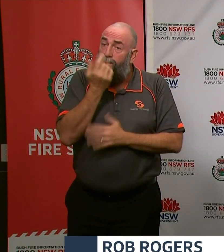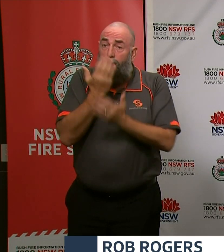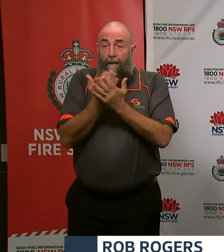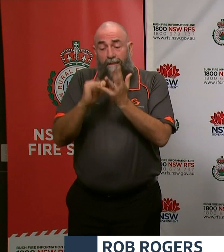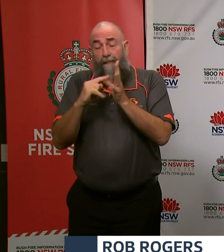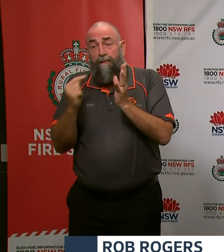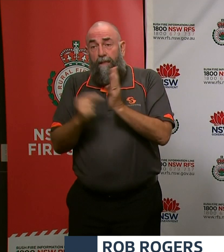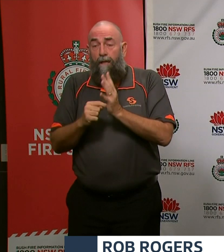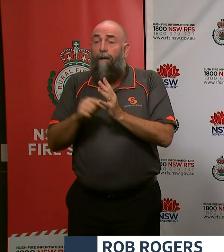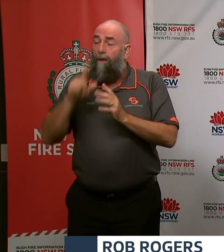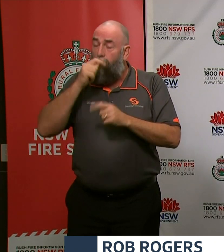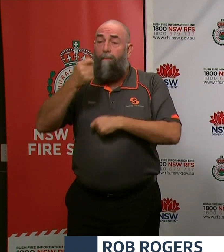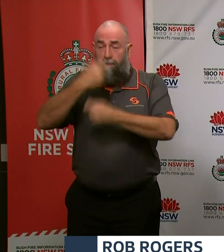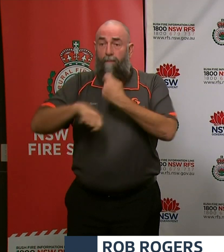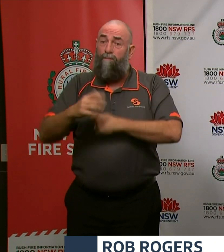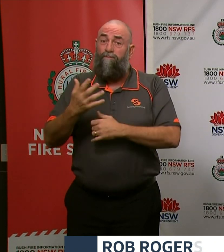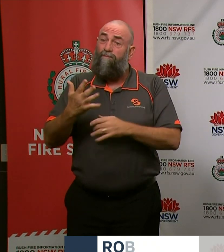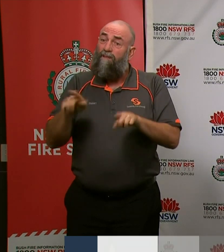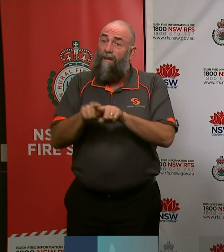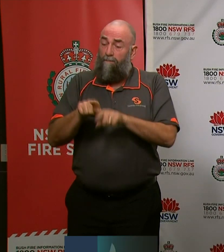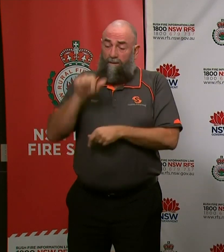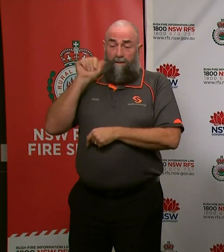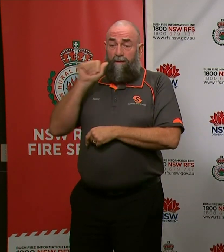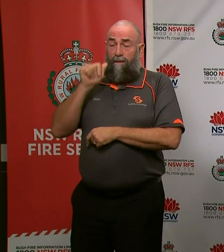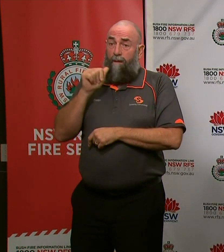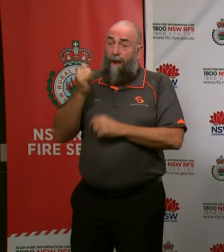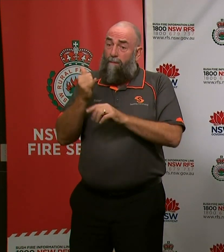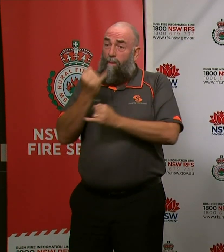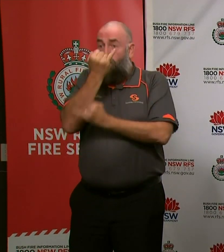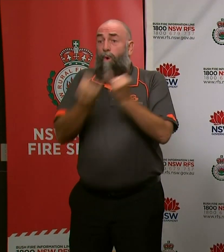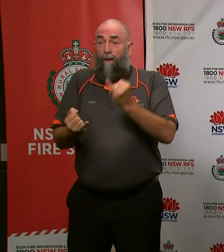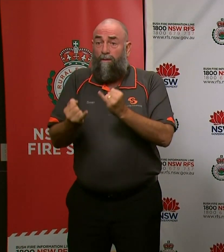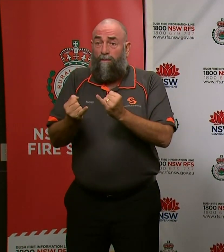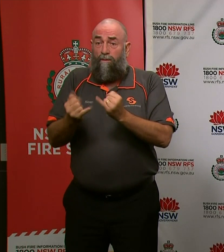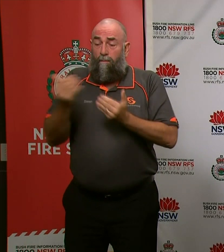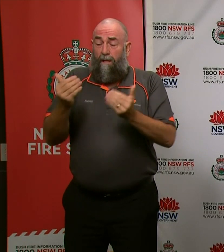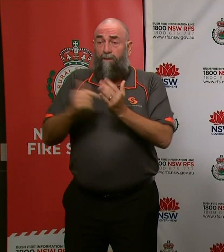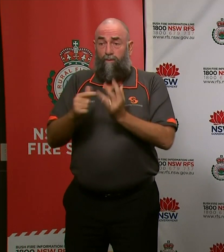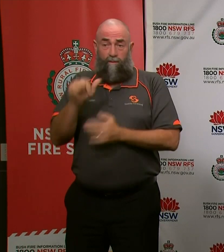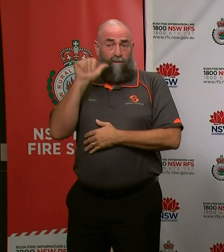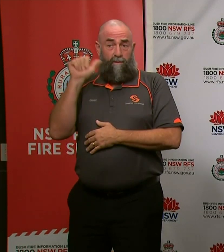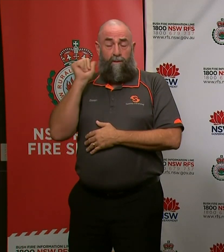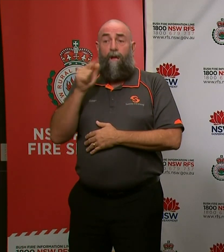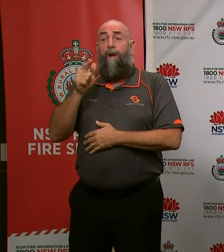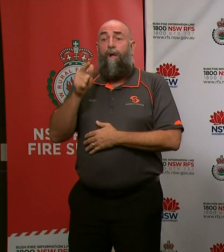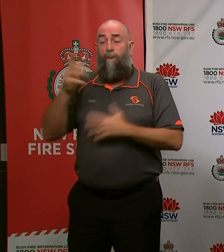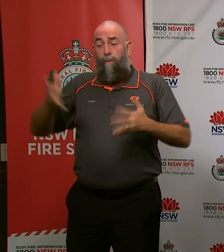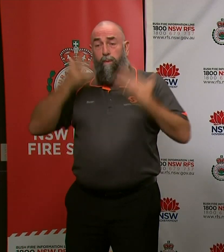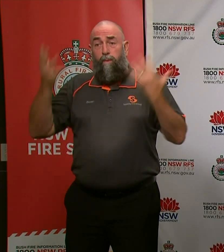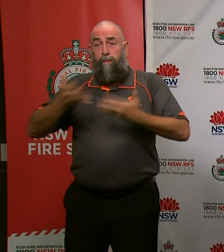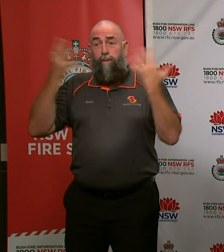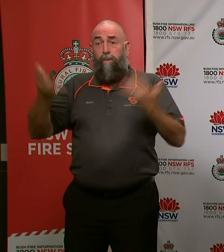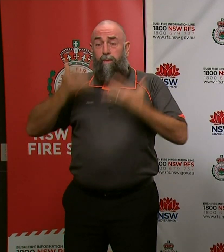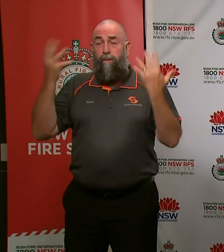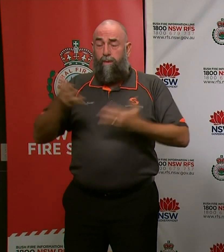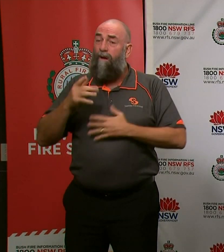Saturday will be as bad or worse than we saw yesterday. The winds are expected to be very strong,